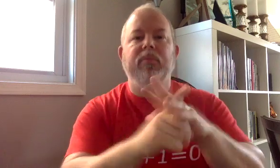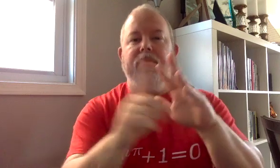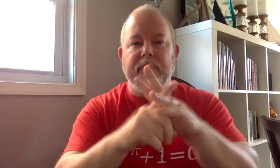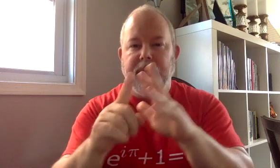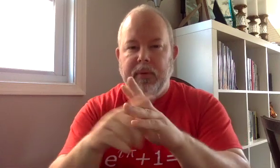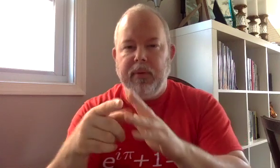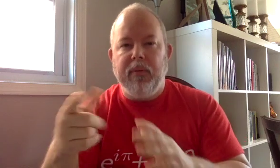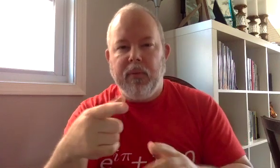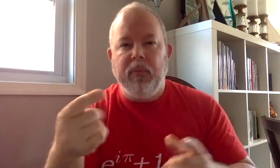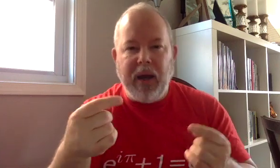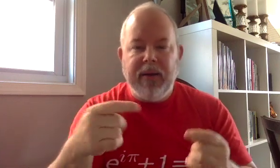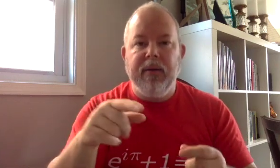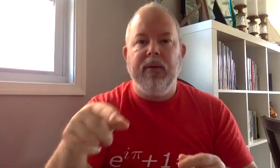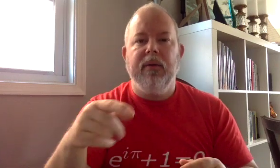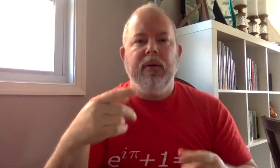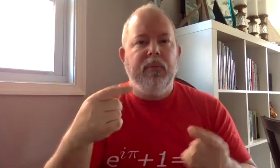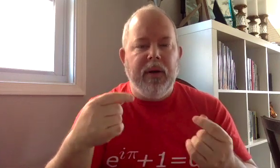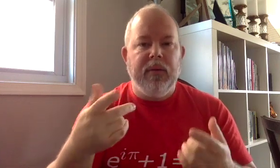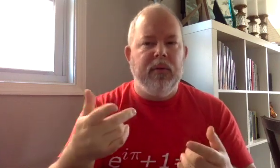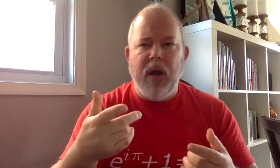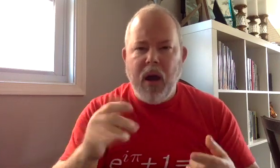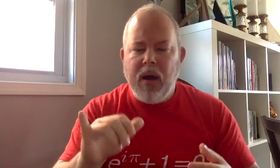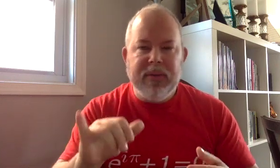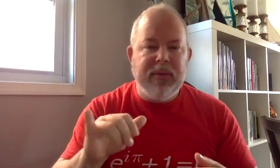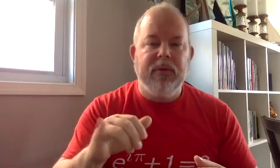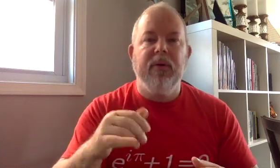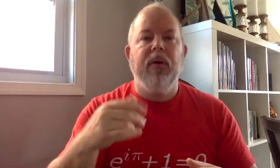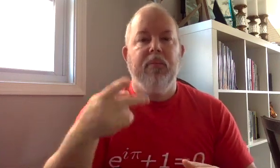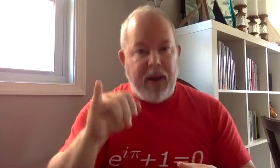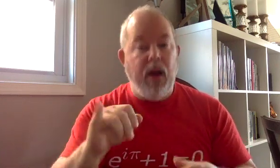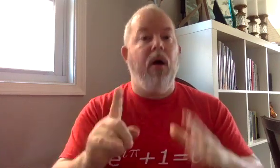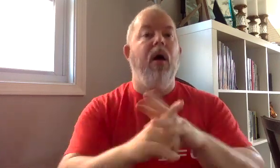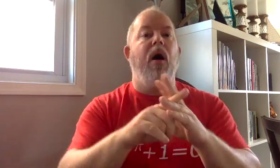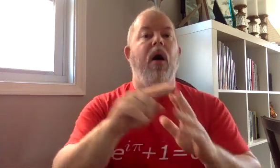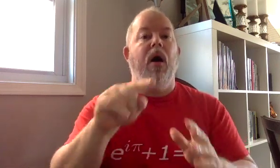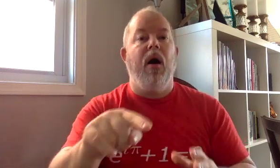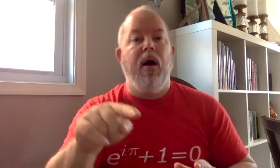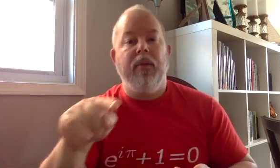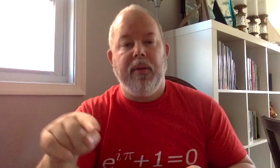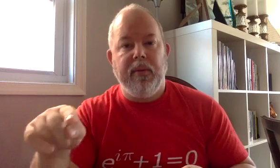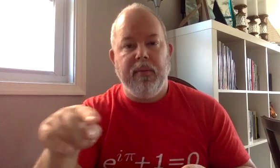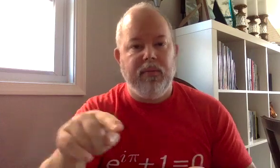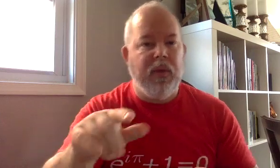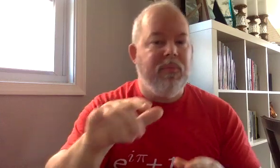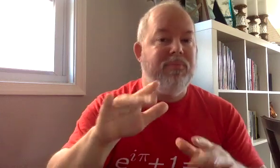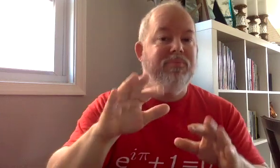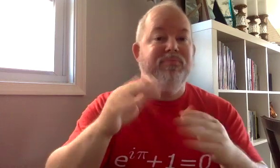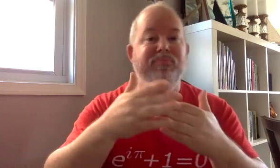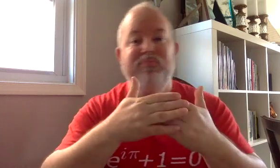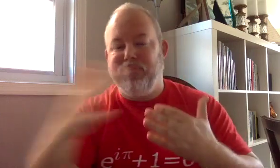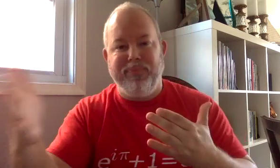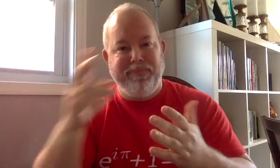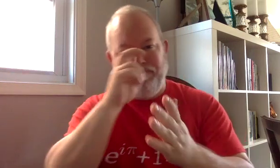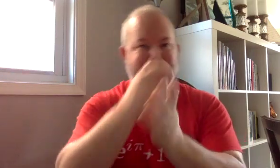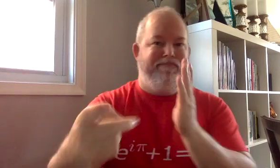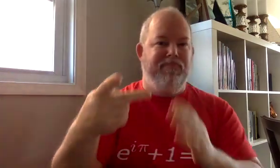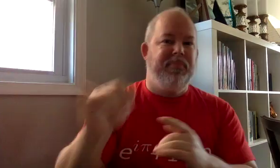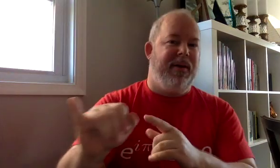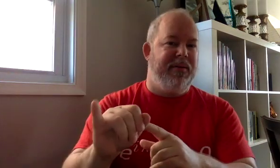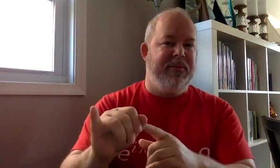on a stretcher in the aftermath of a Russian missile strike in a maternity hospital on March 9th. The Associated Press reports today